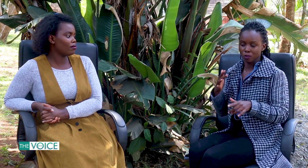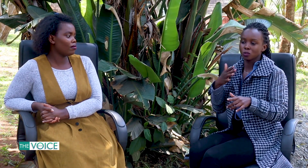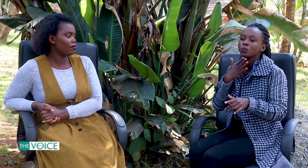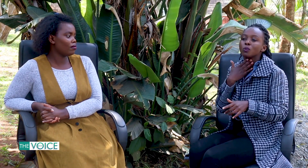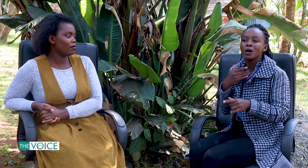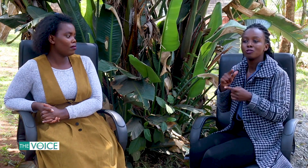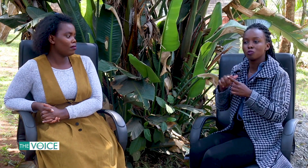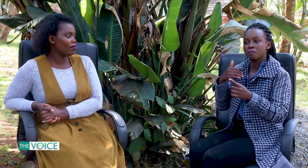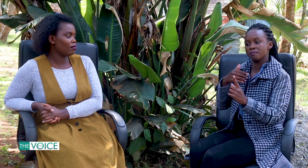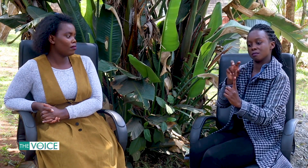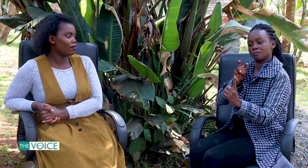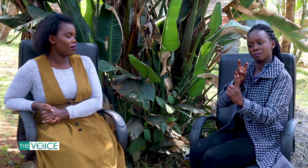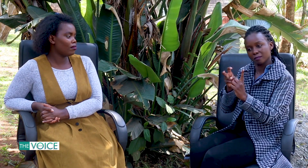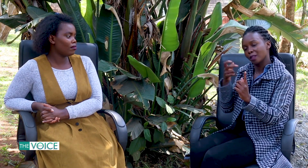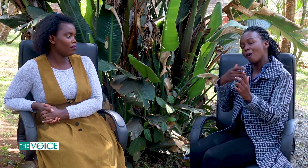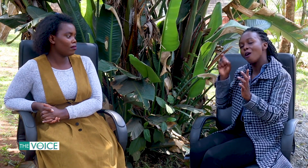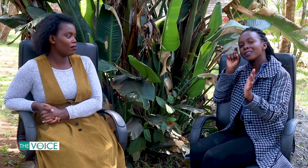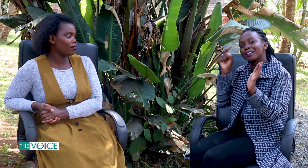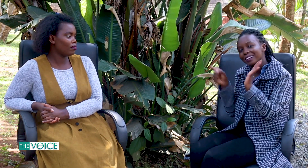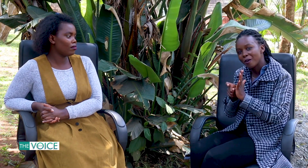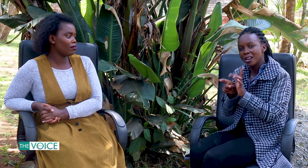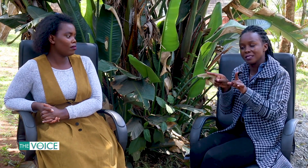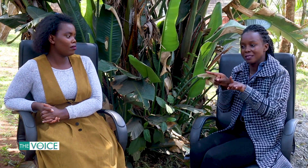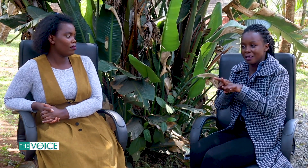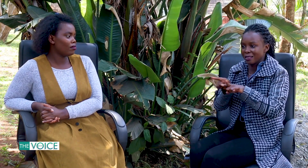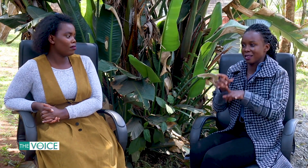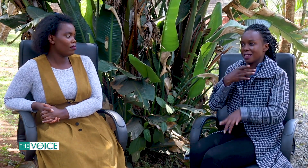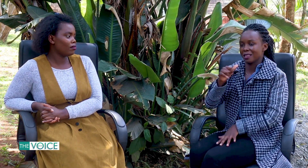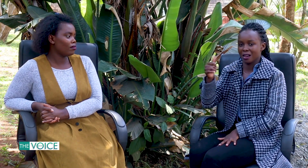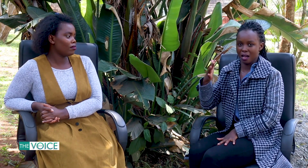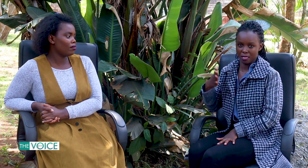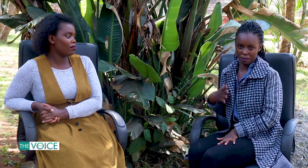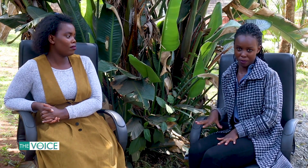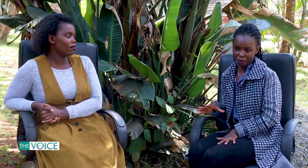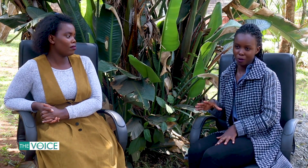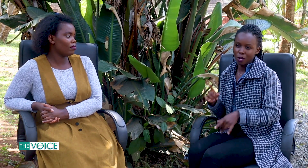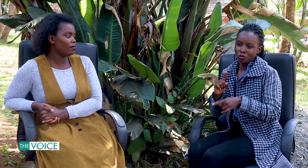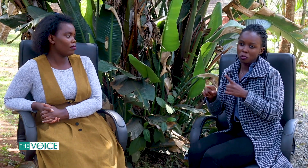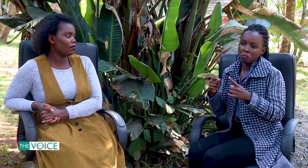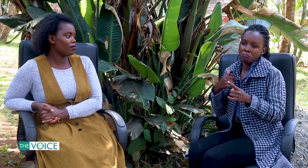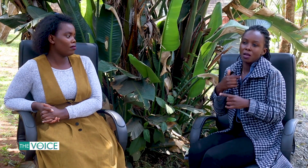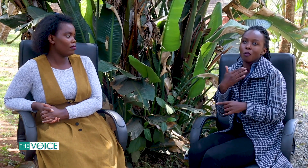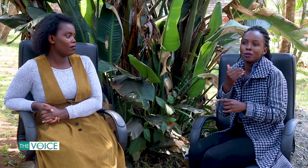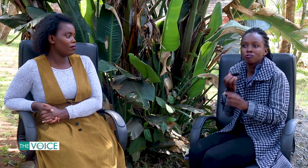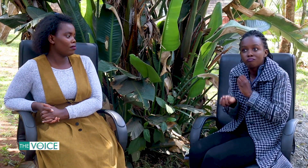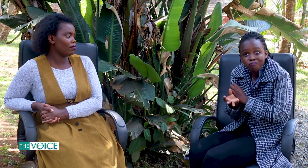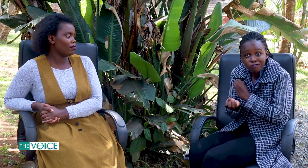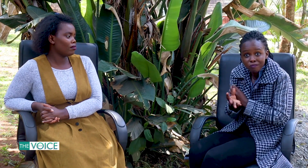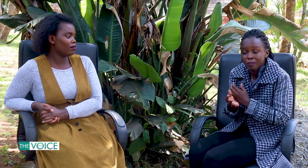do everything just like other people. We need to change our perspective and make sure that we remember that we can do everything